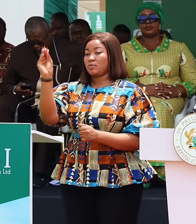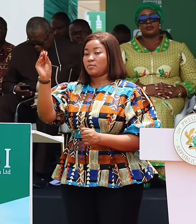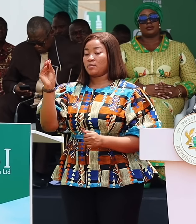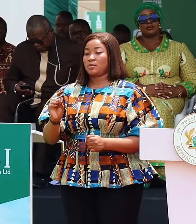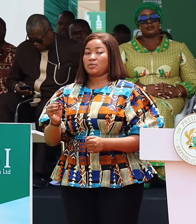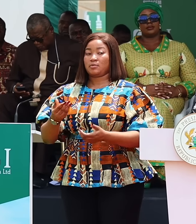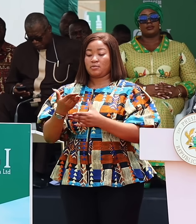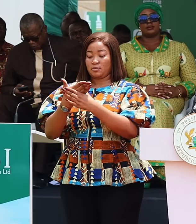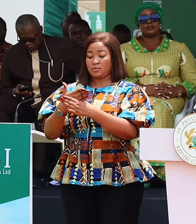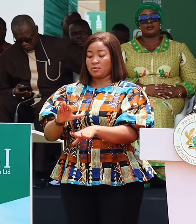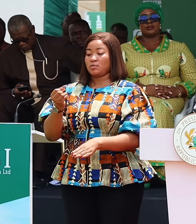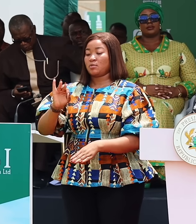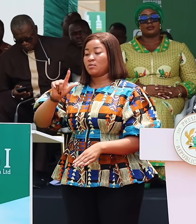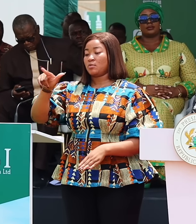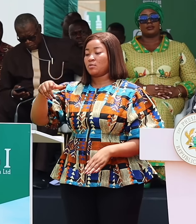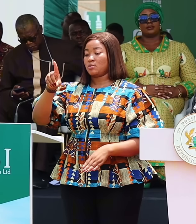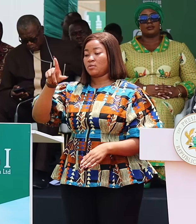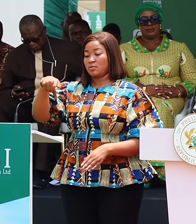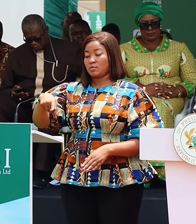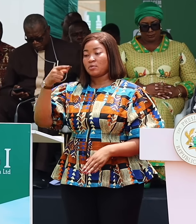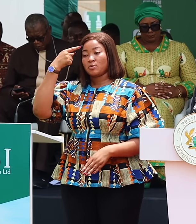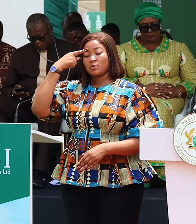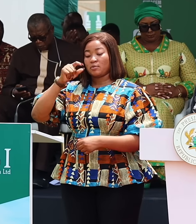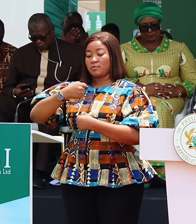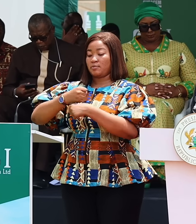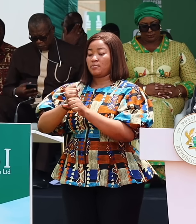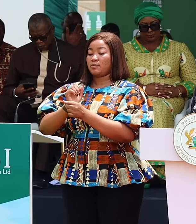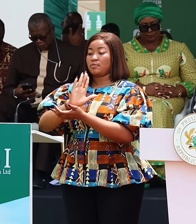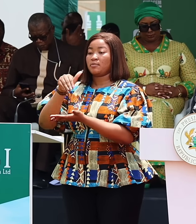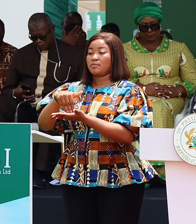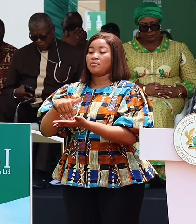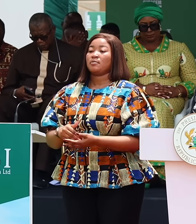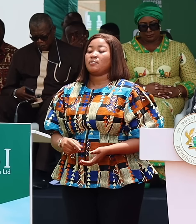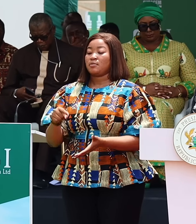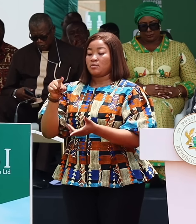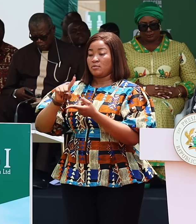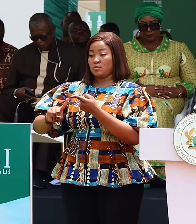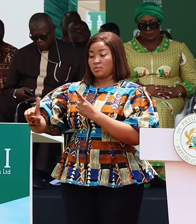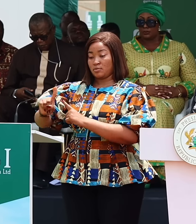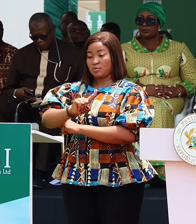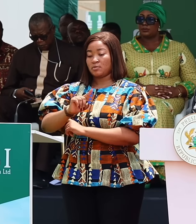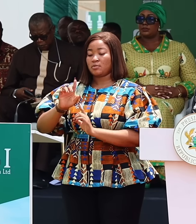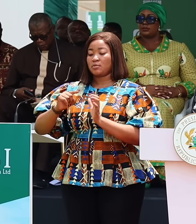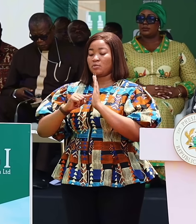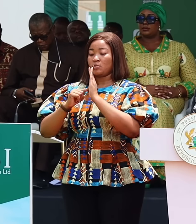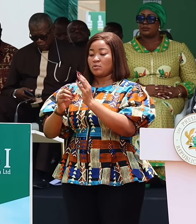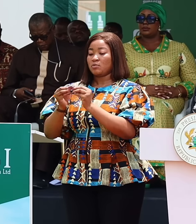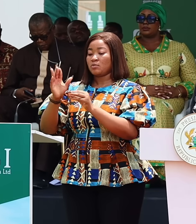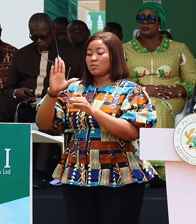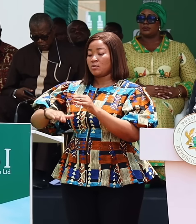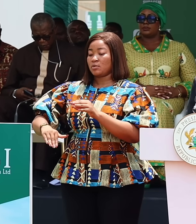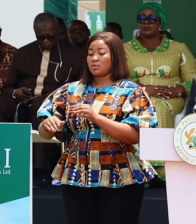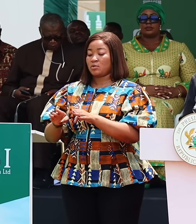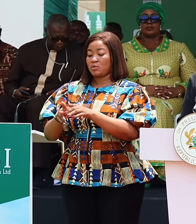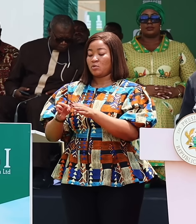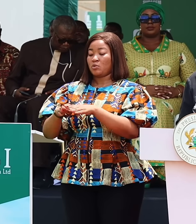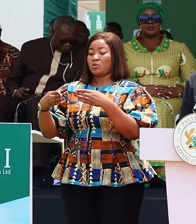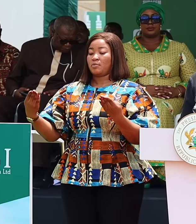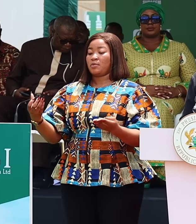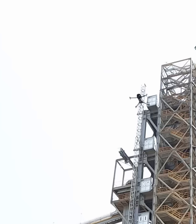share of our GDP for the manufacturing sector. Today's commission therefore signifies more than just the opening of a